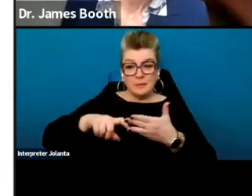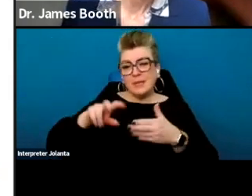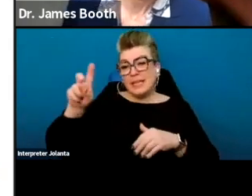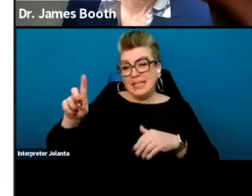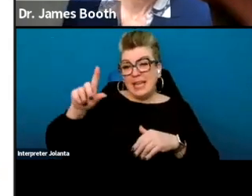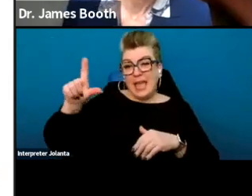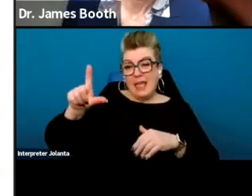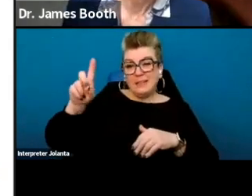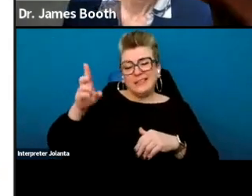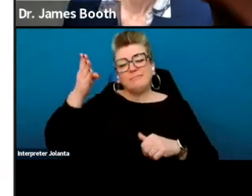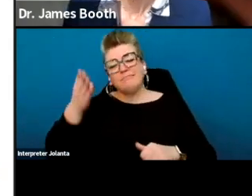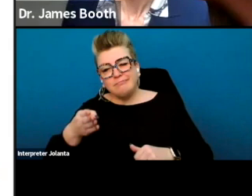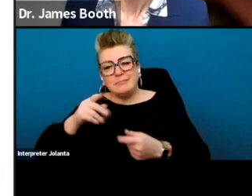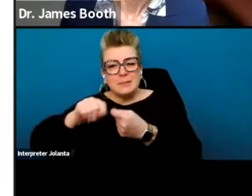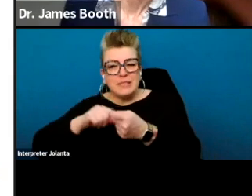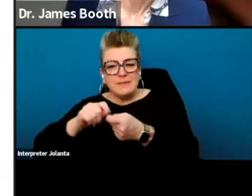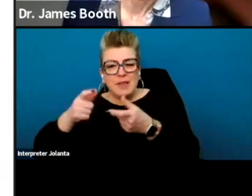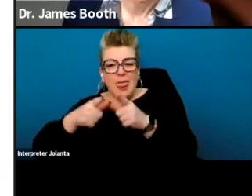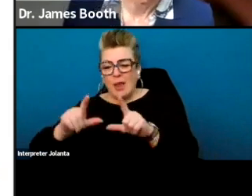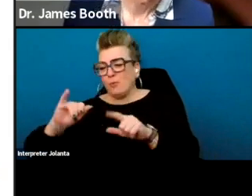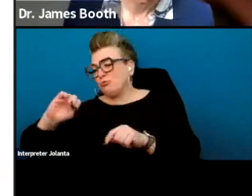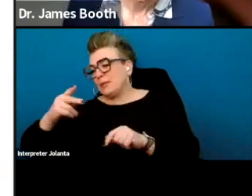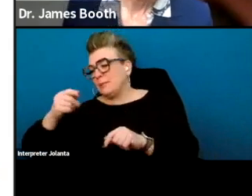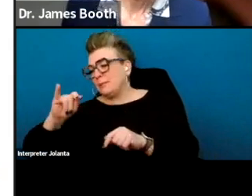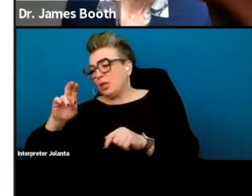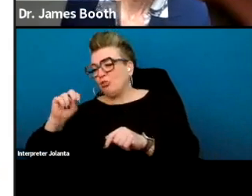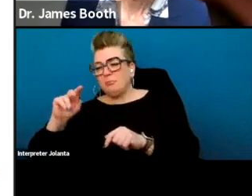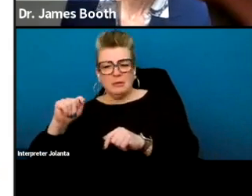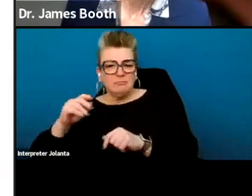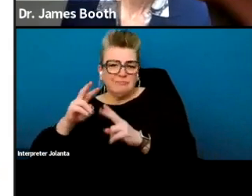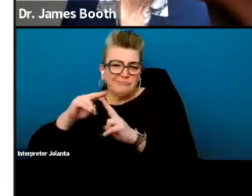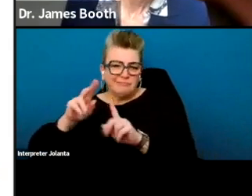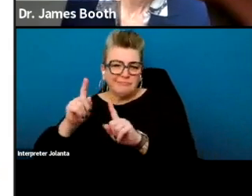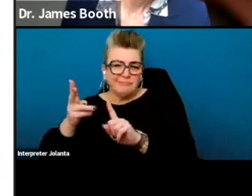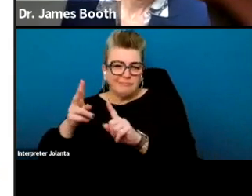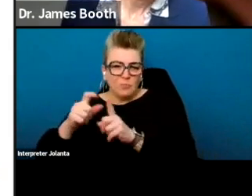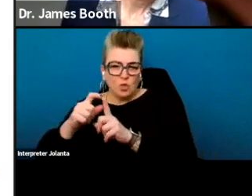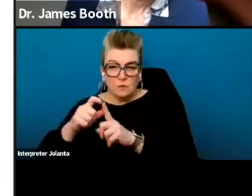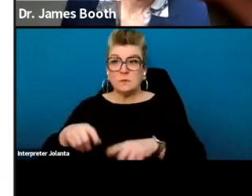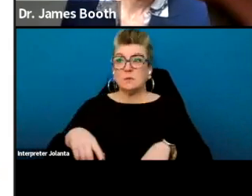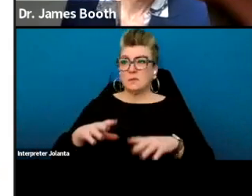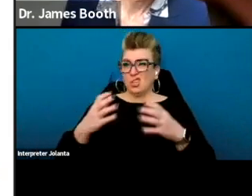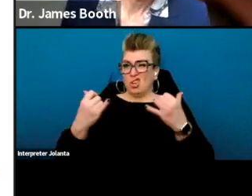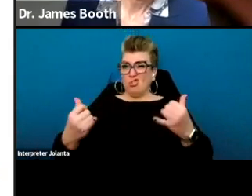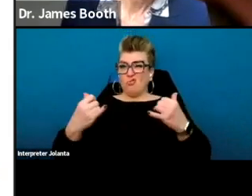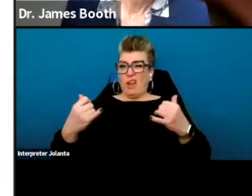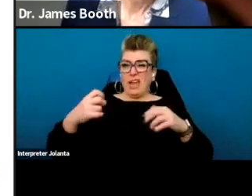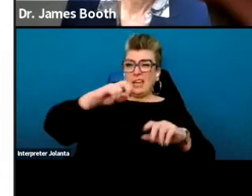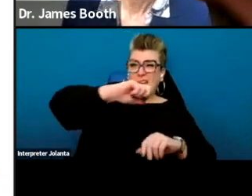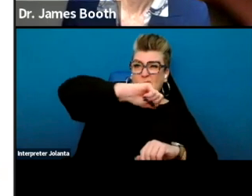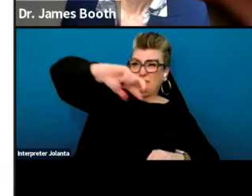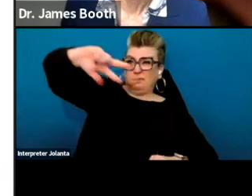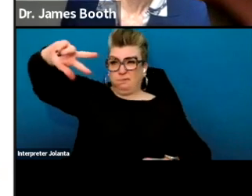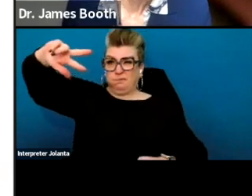specific language impairment as it was previously referred to, is about kind of in the middle in terms